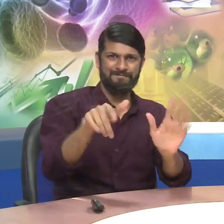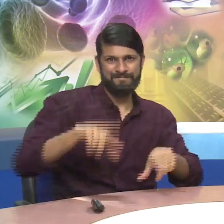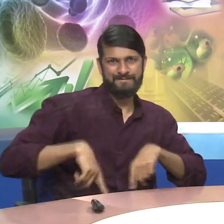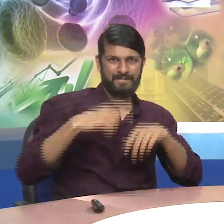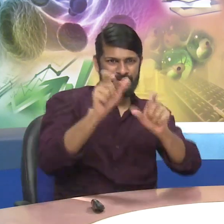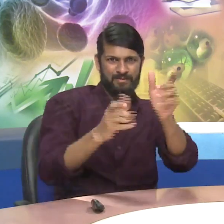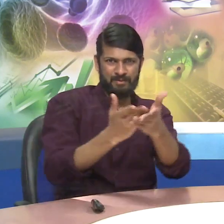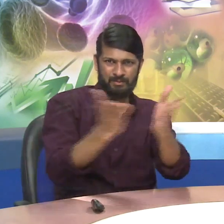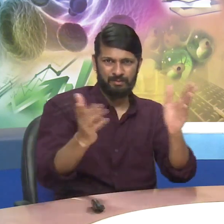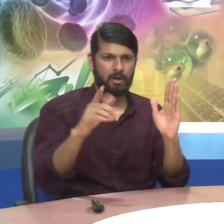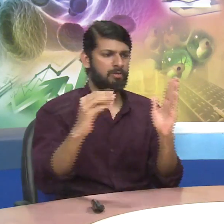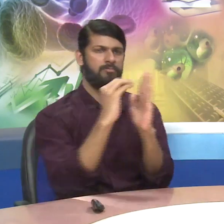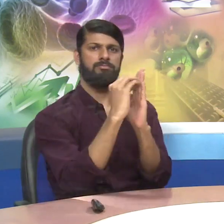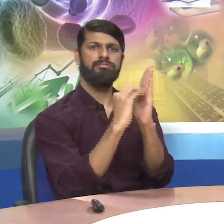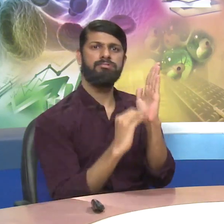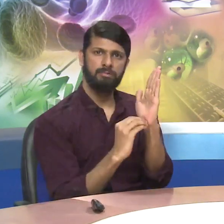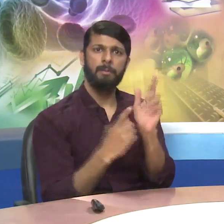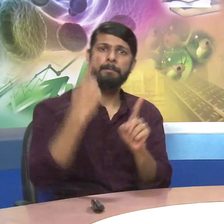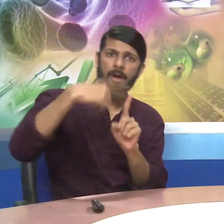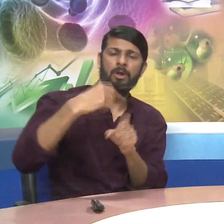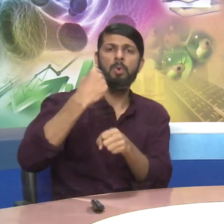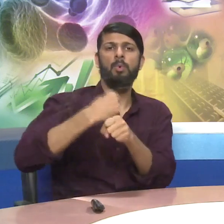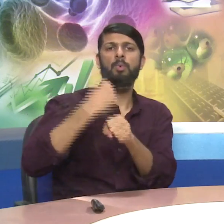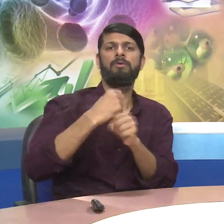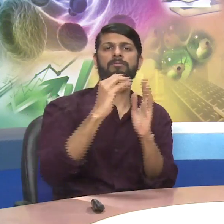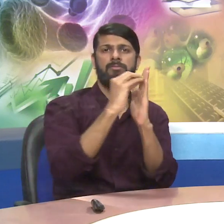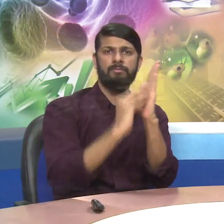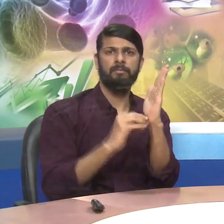which determine and describe the form of the government